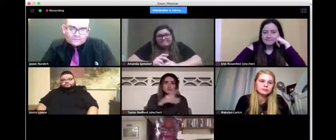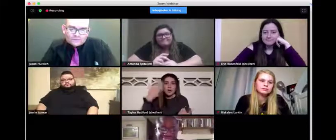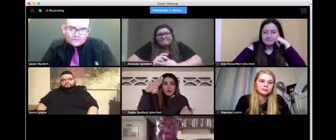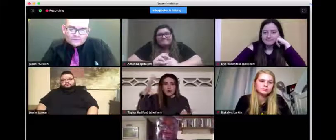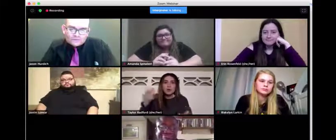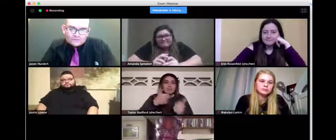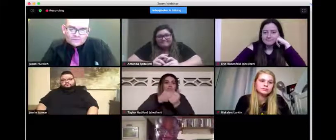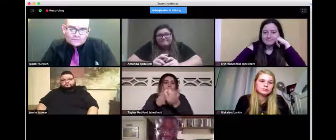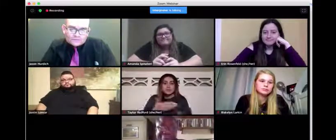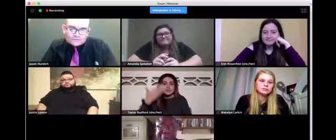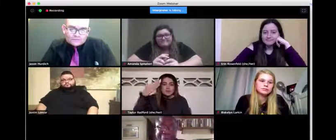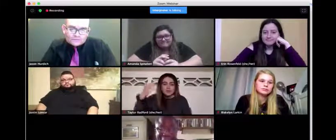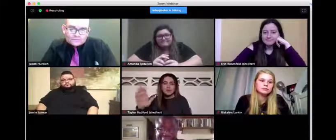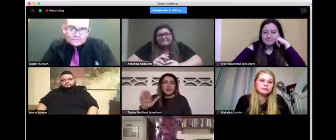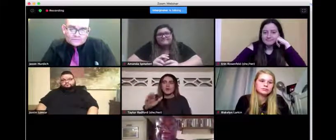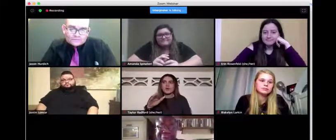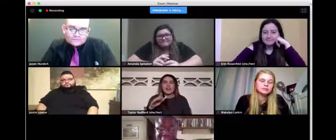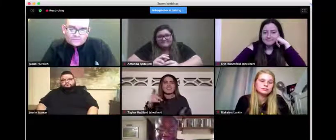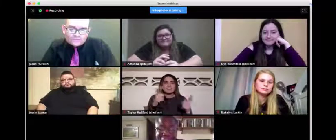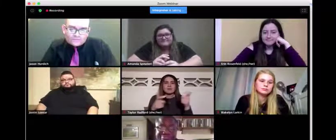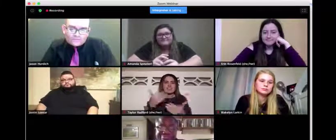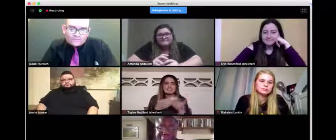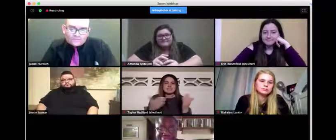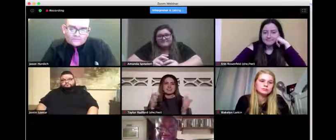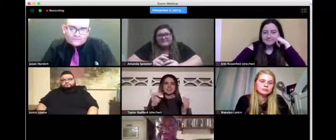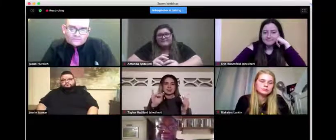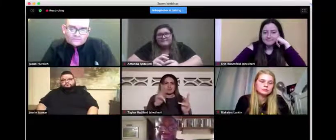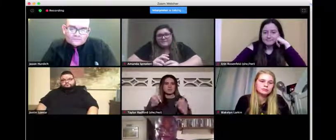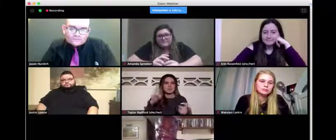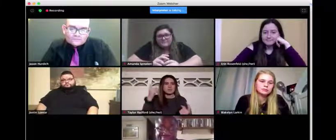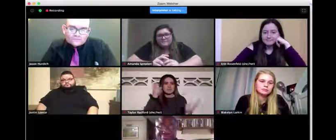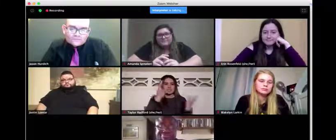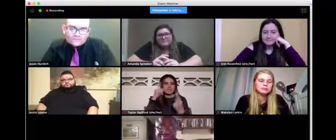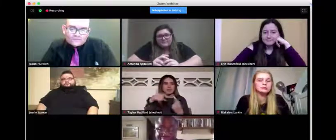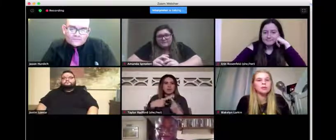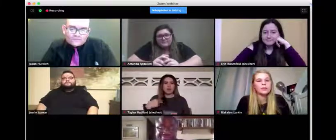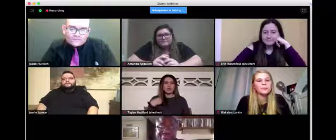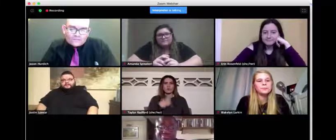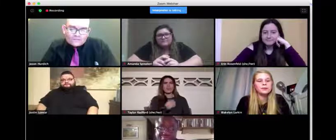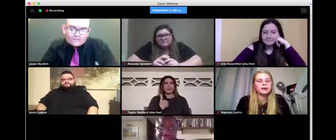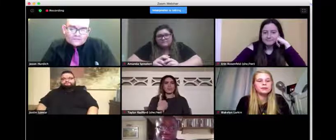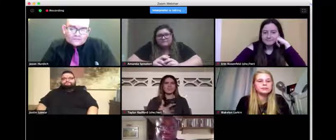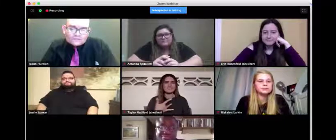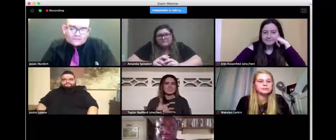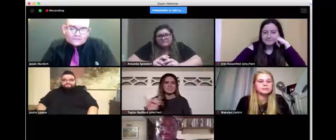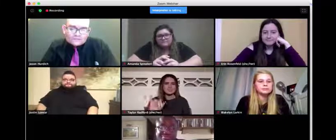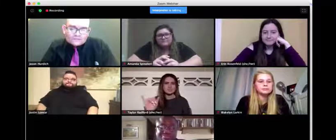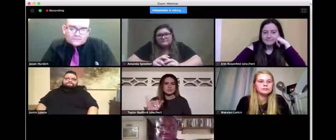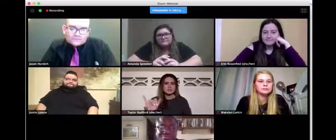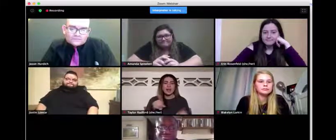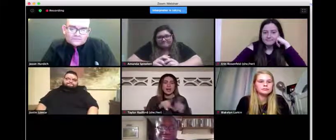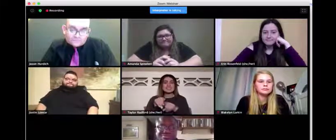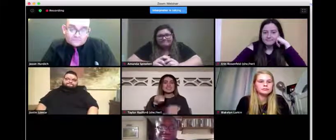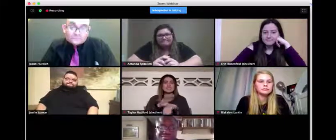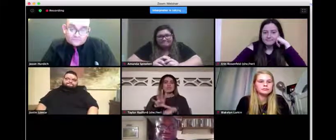ask different questions about who you are. And, as influencers, you have to kind of, toughen up and